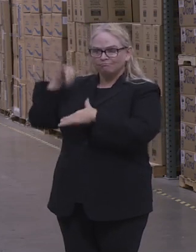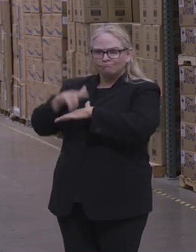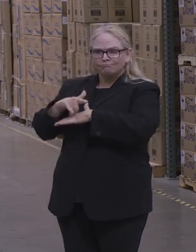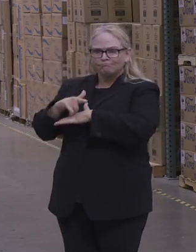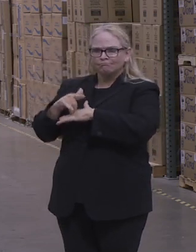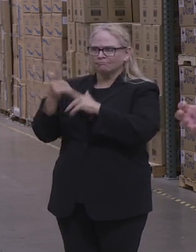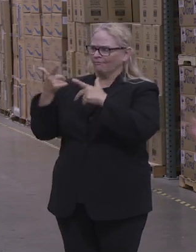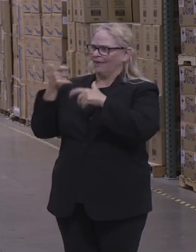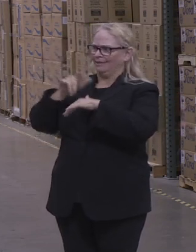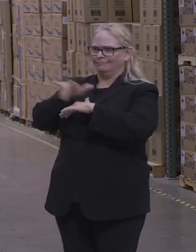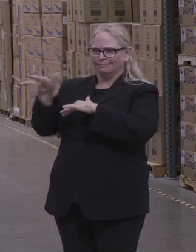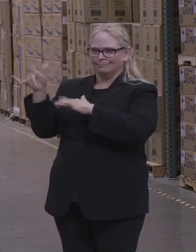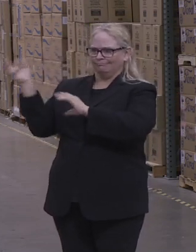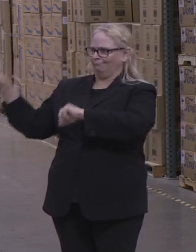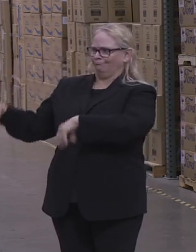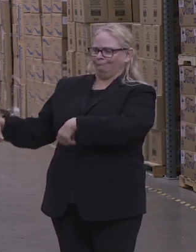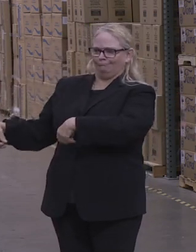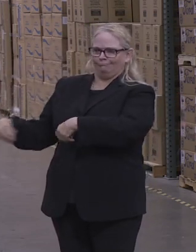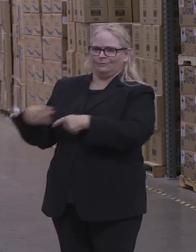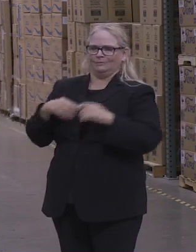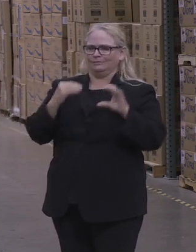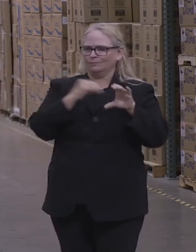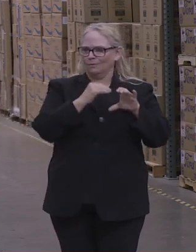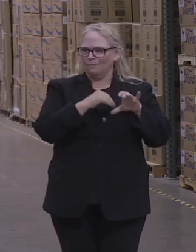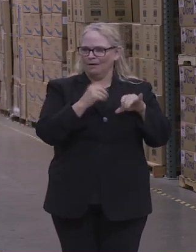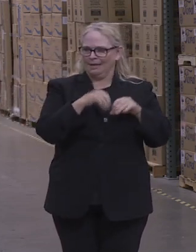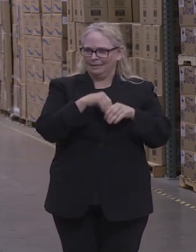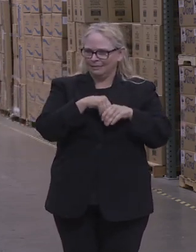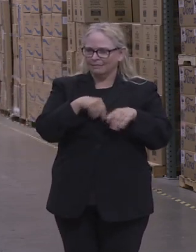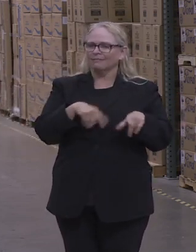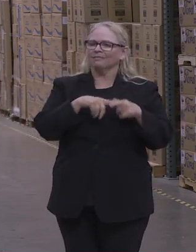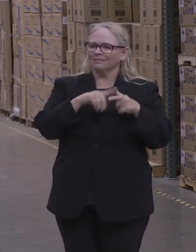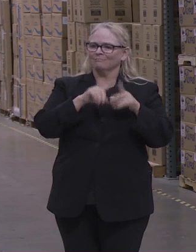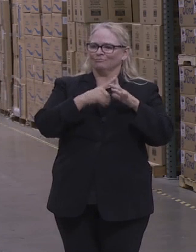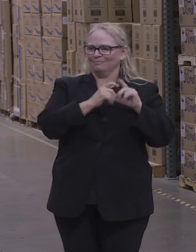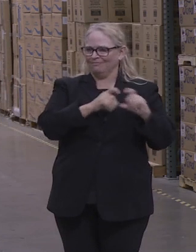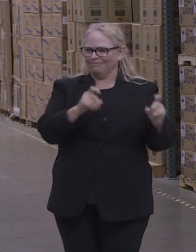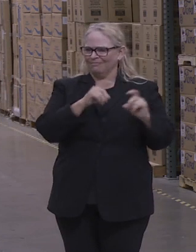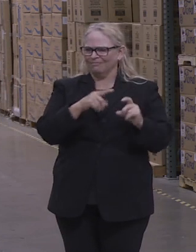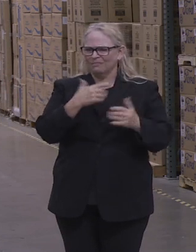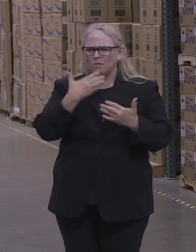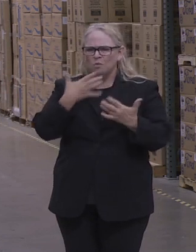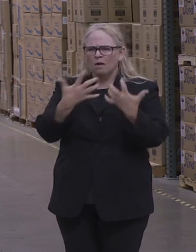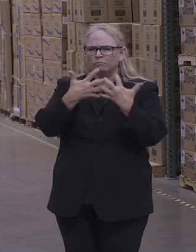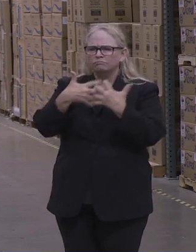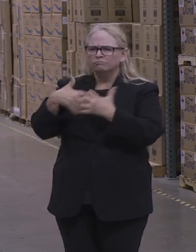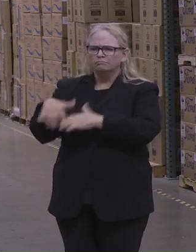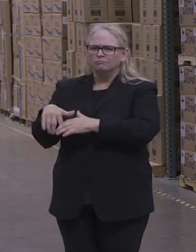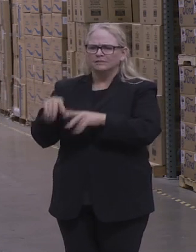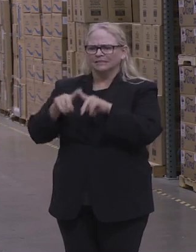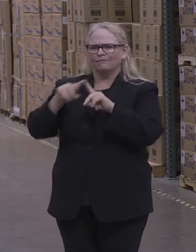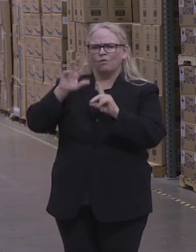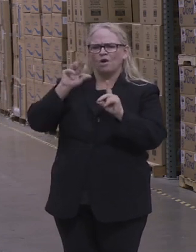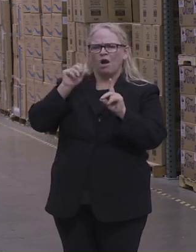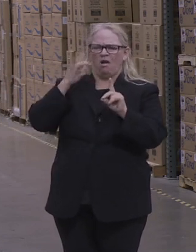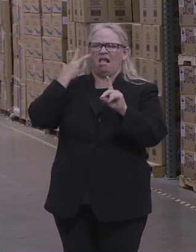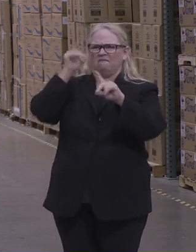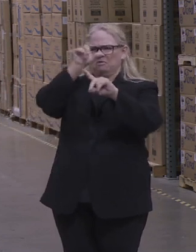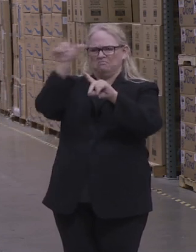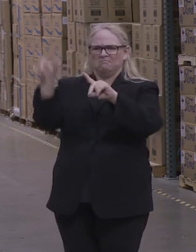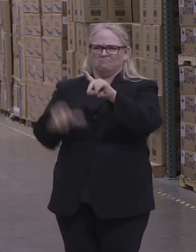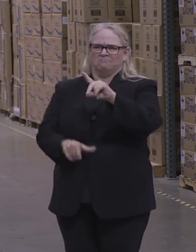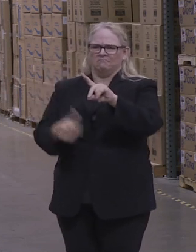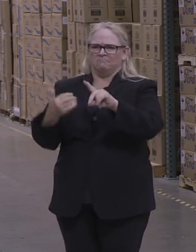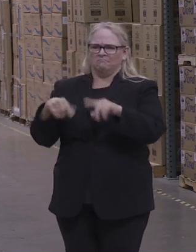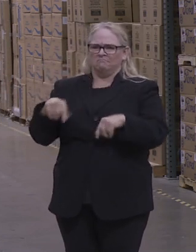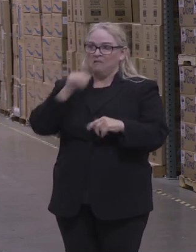efforts here in these remarkably well-resourced warehouse facilities up and down the state. You've got